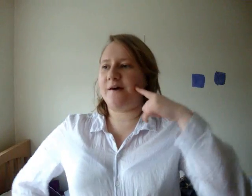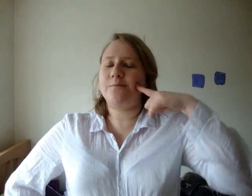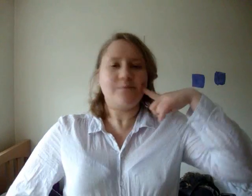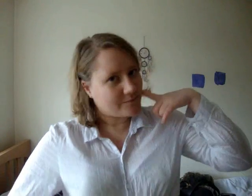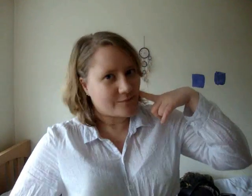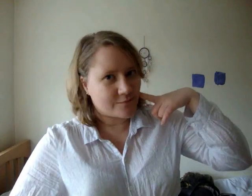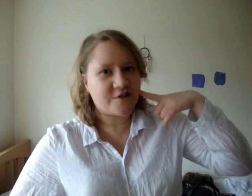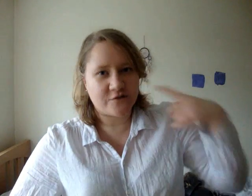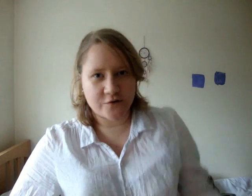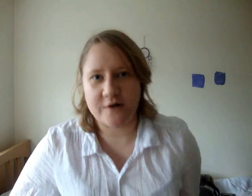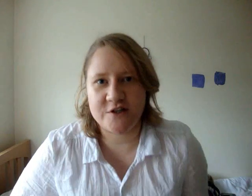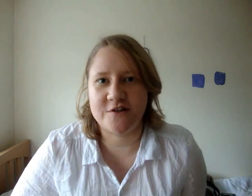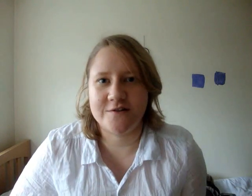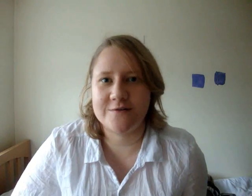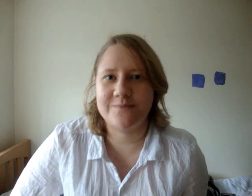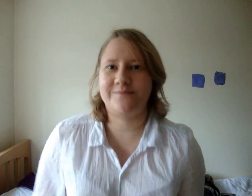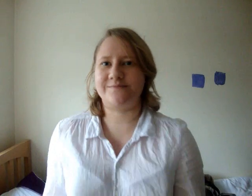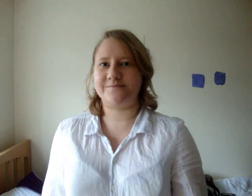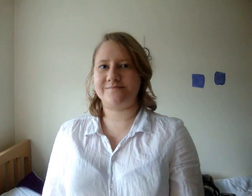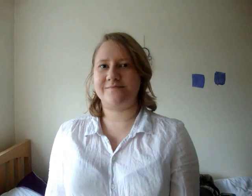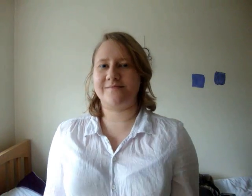Now, we shall do questions.